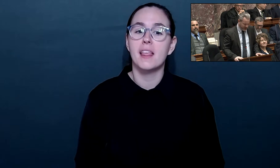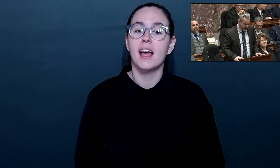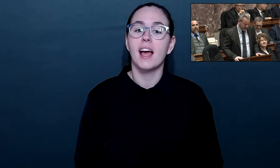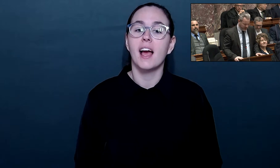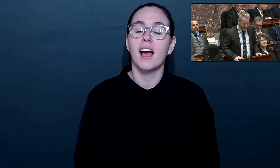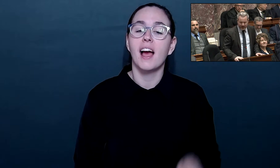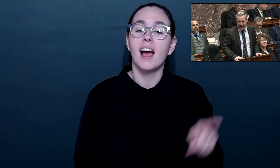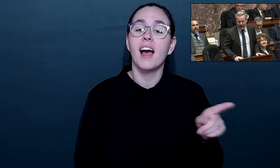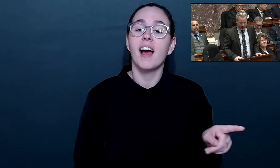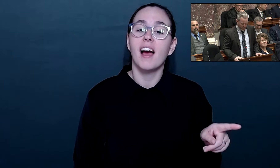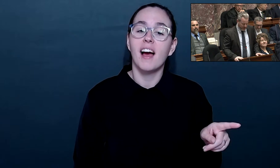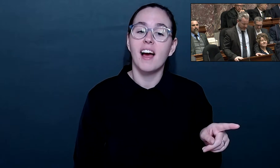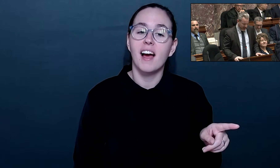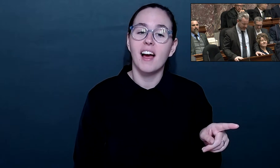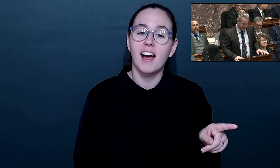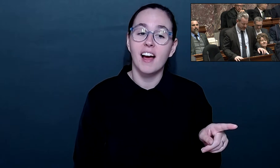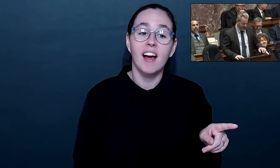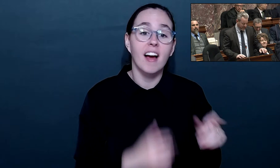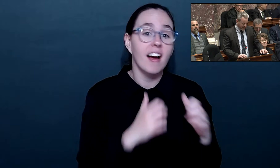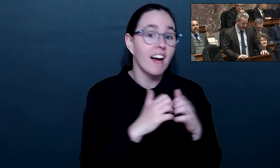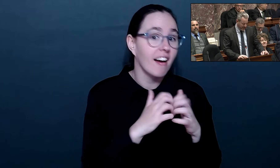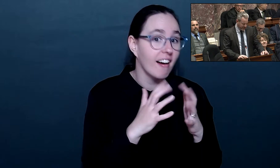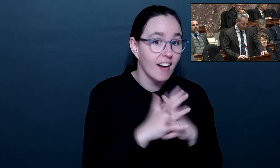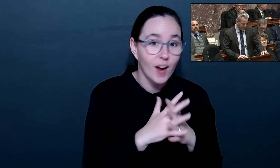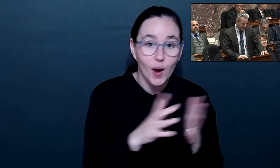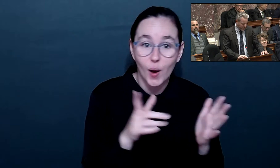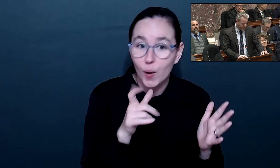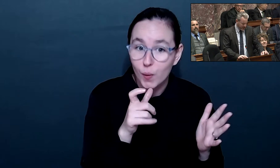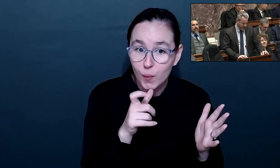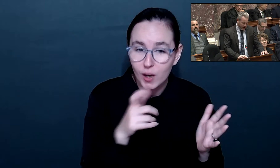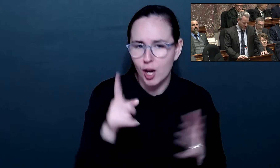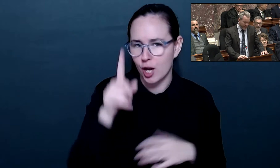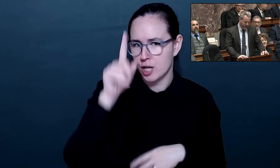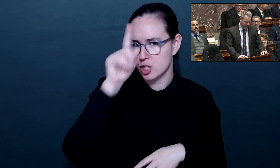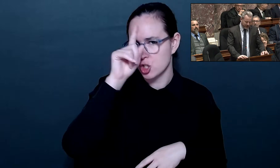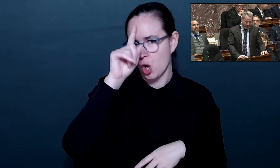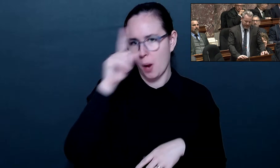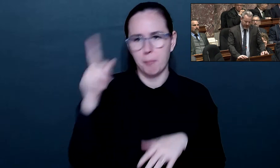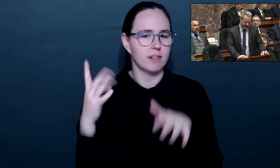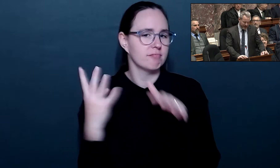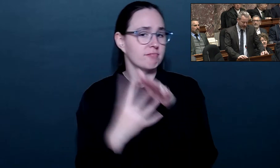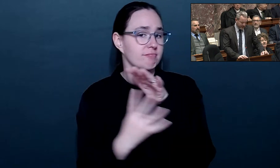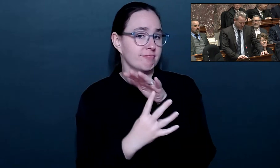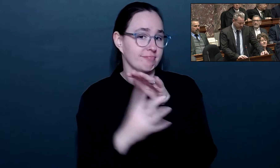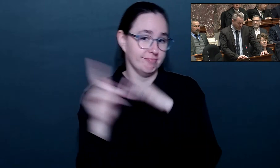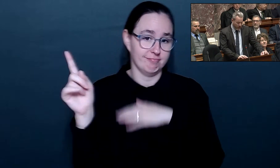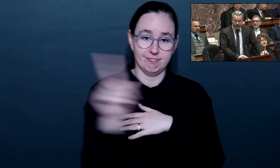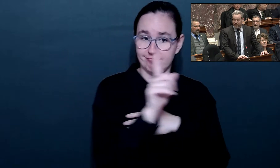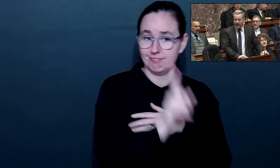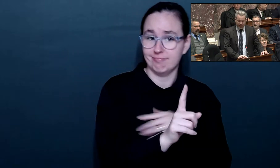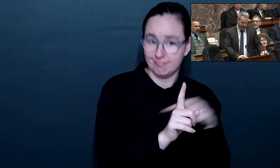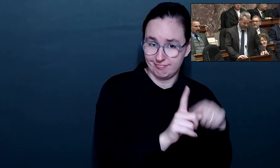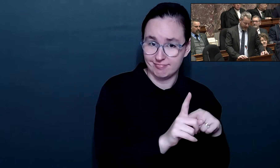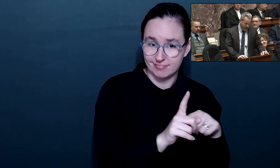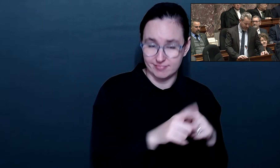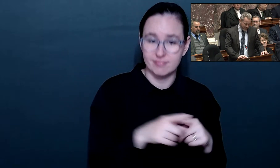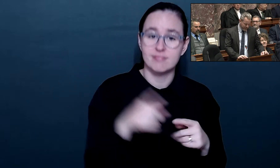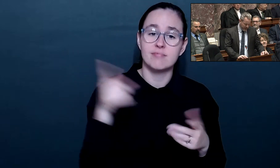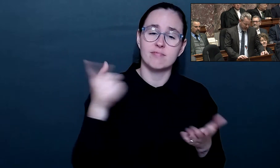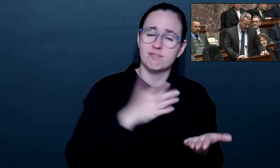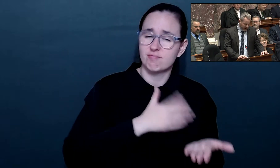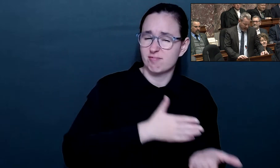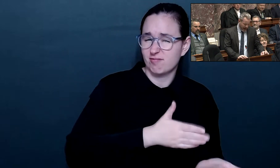residing in Switzerland. He worked as a chef at a 5-star seafood restaurant before eventually finding his forever home in